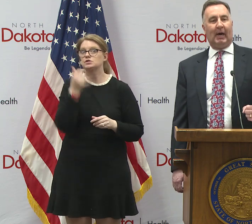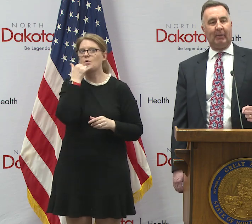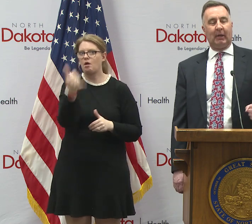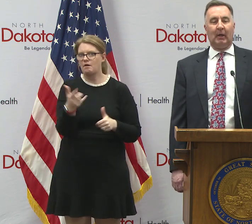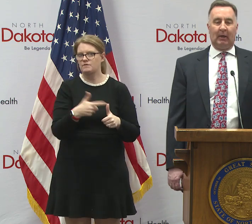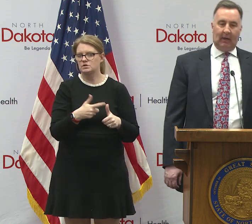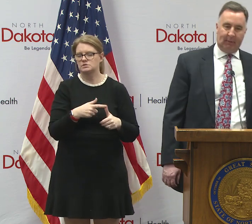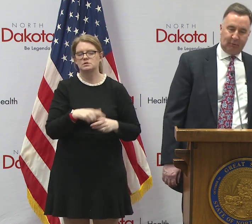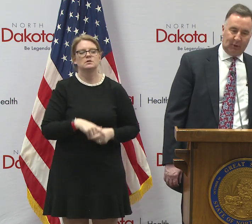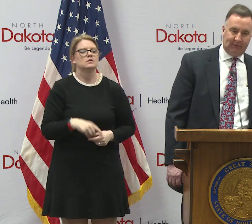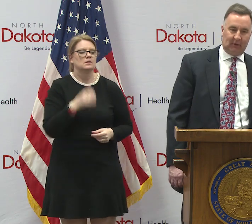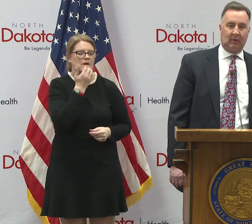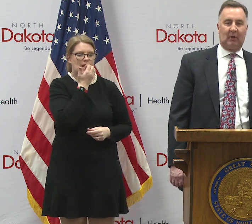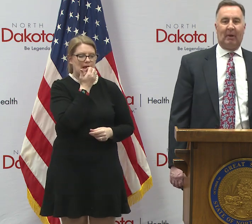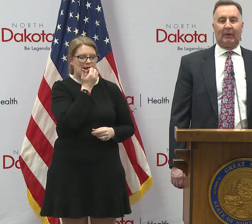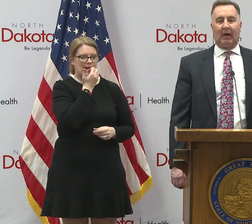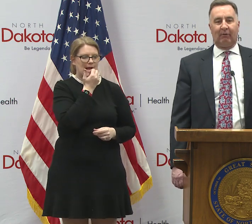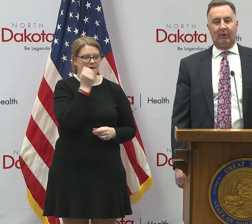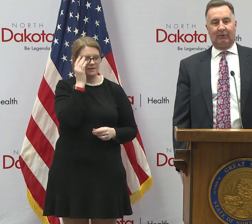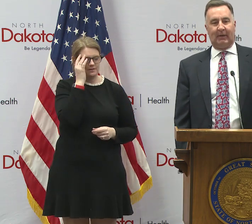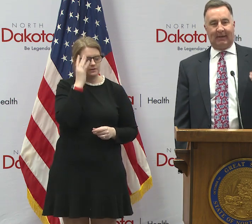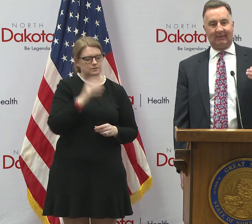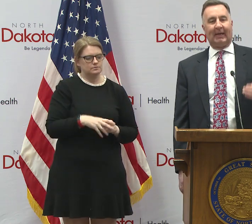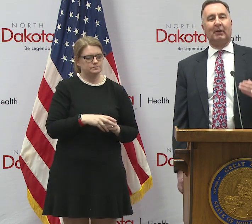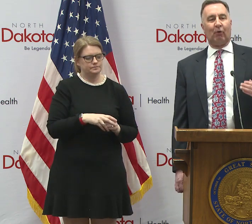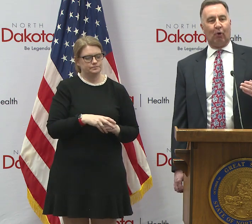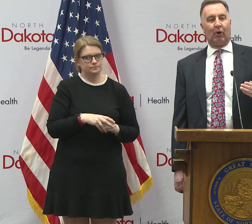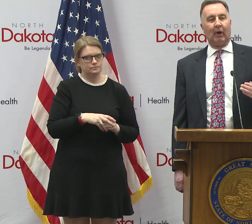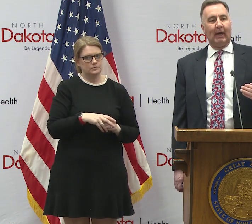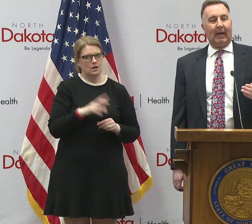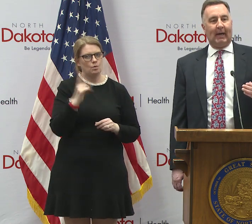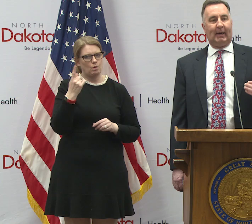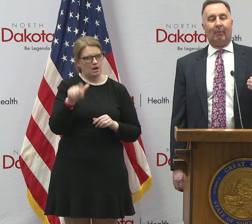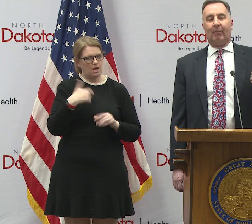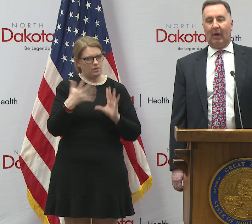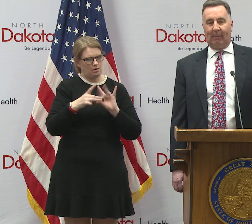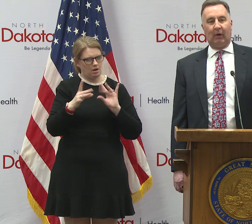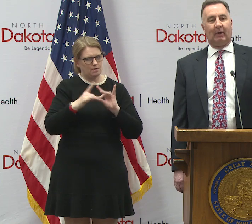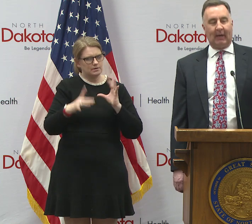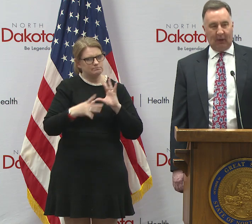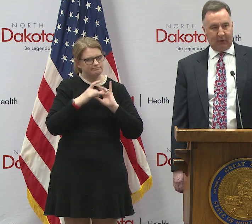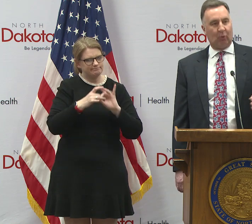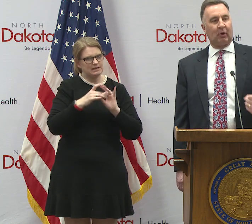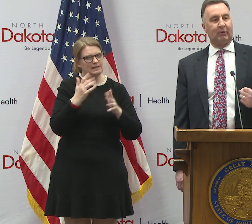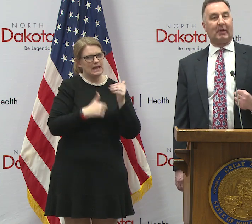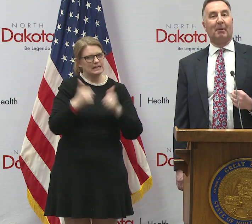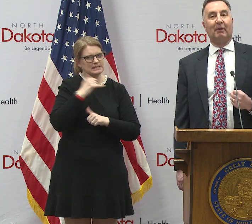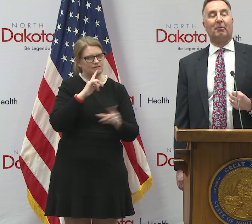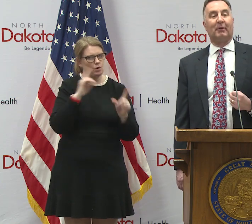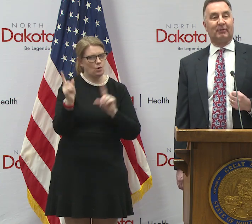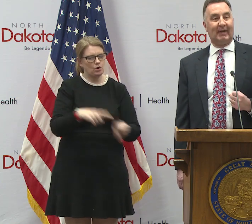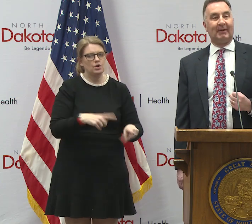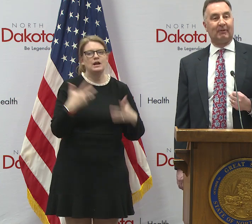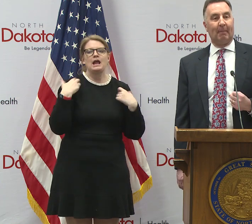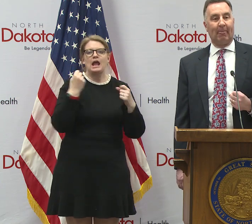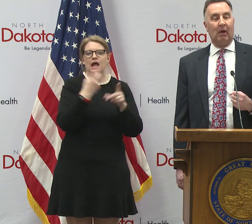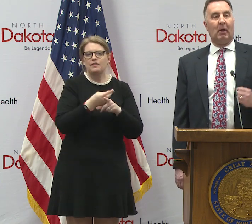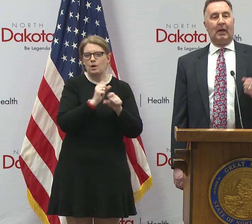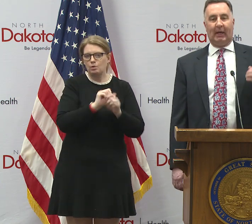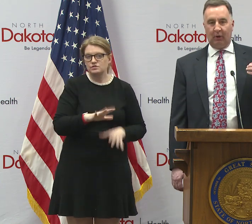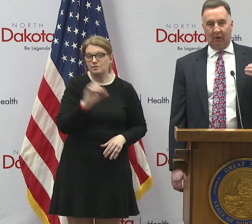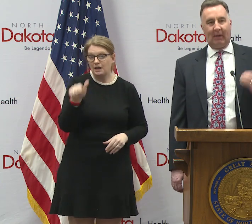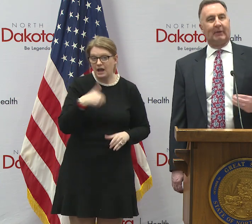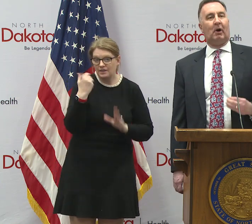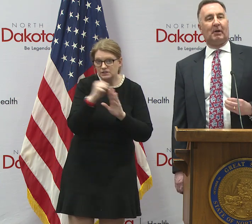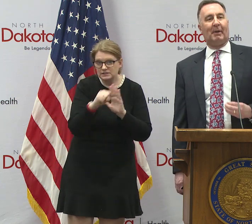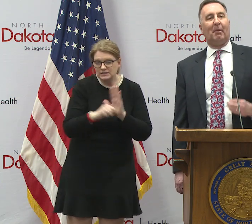other comment to what I said earlier about the governor's executive order about healthcare workers coming in from other states.